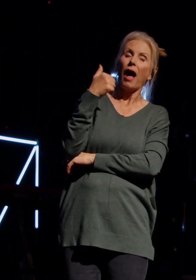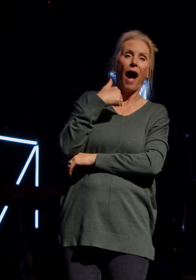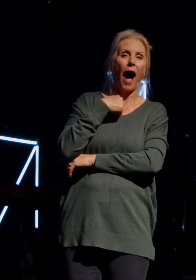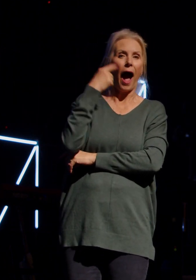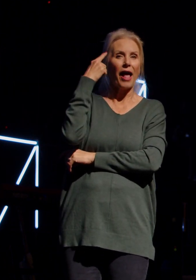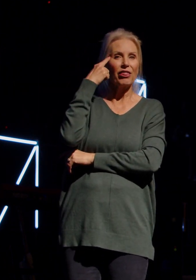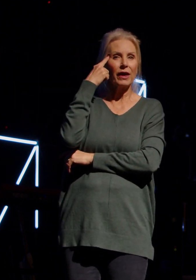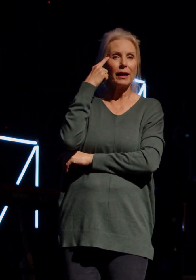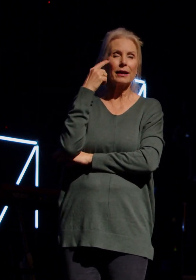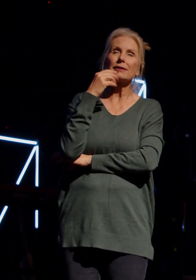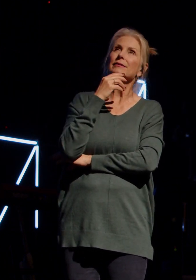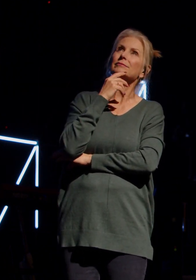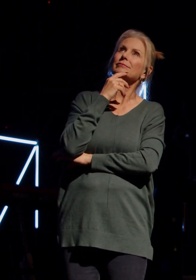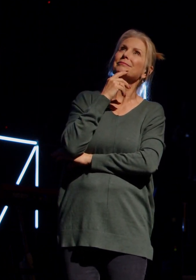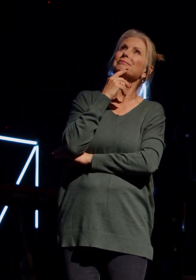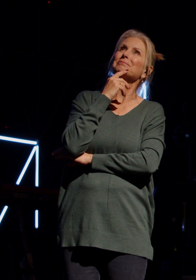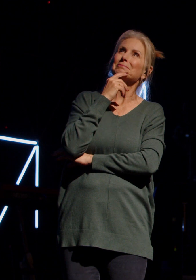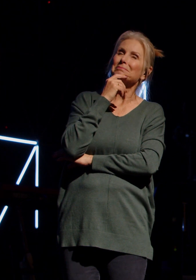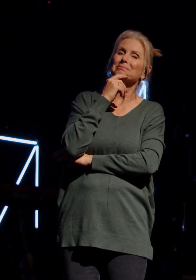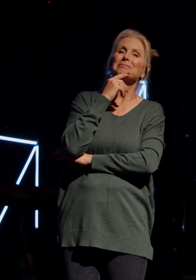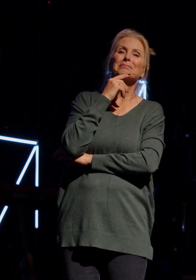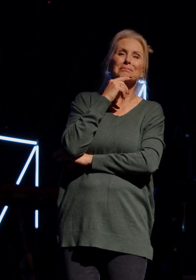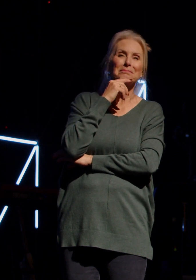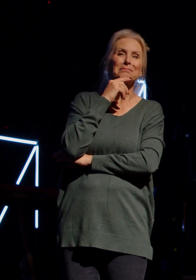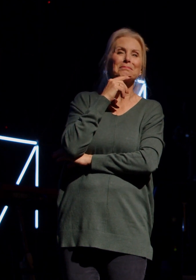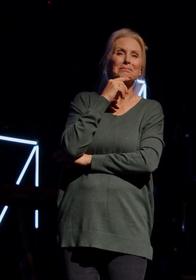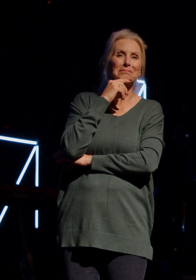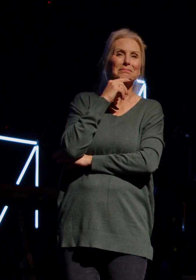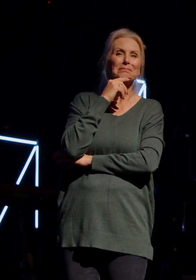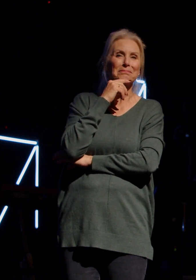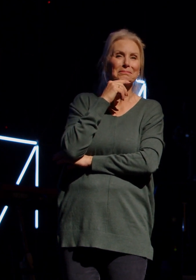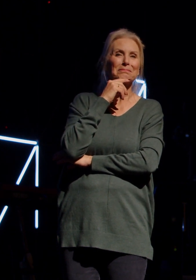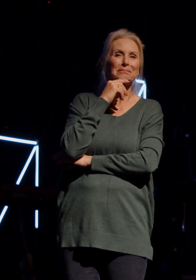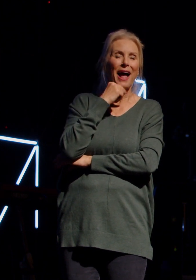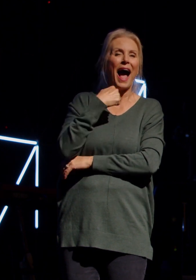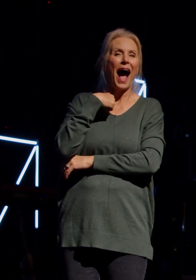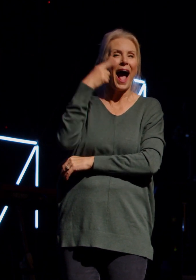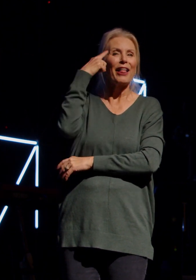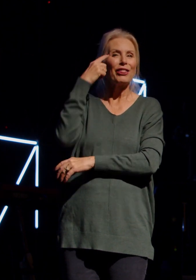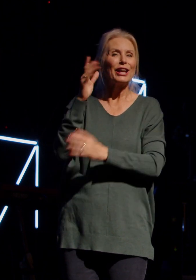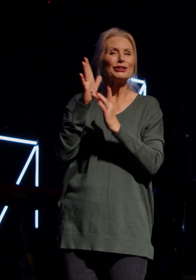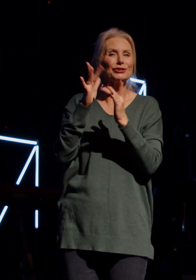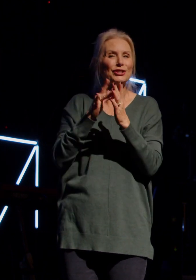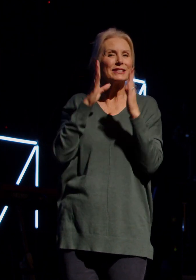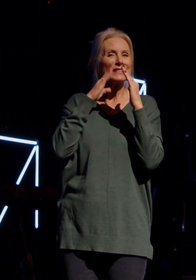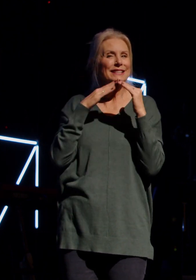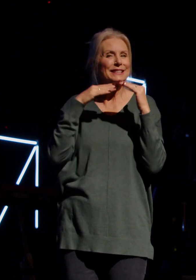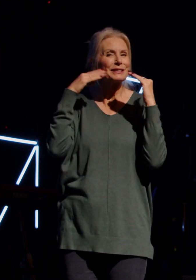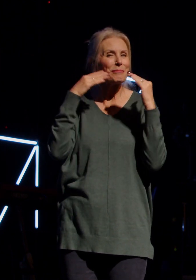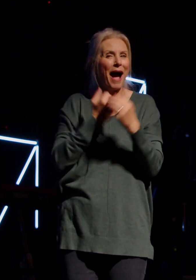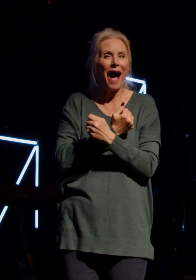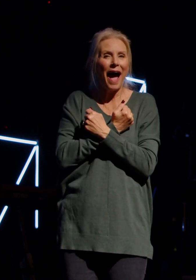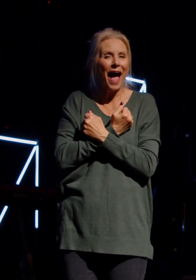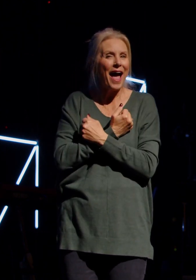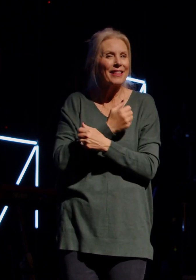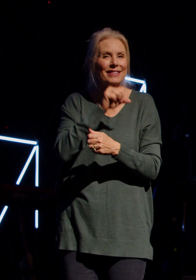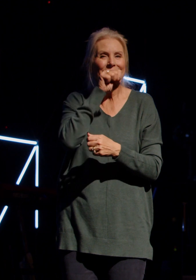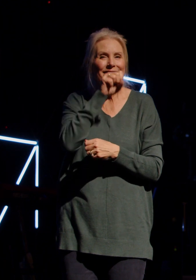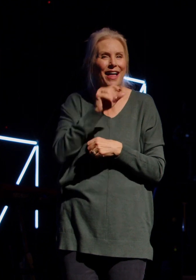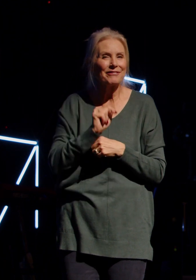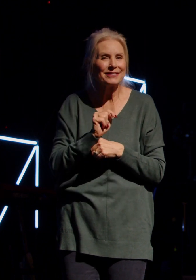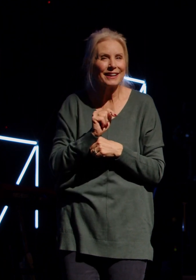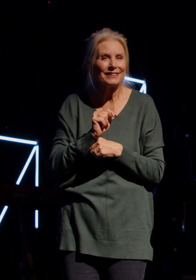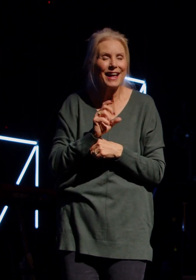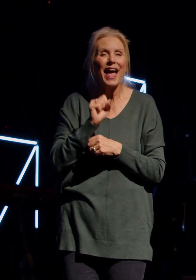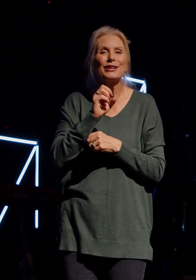at what these people are doing right now and bringing this man to me. I think he was loving it. In fact, it says that when Jesus saw their